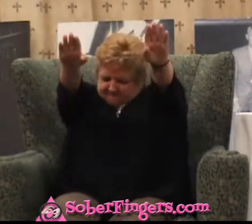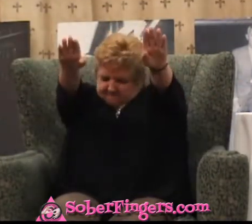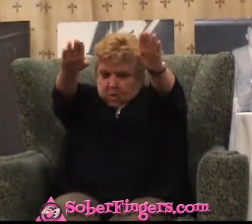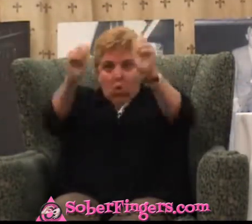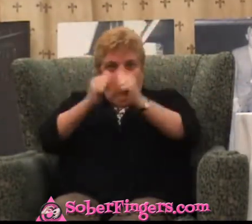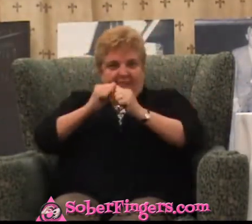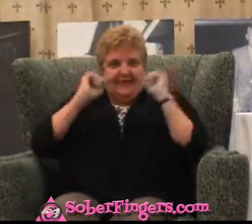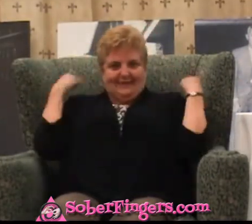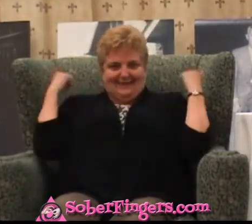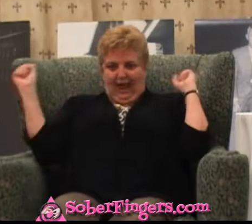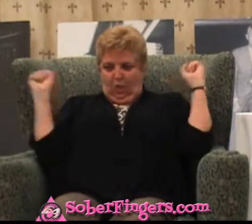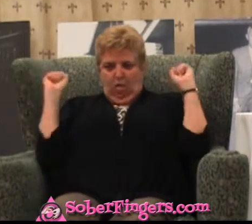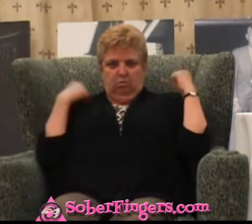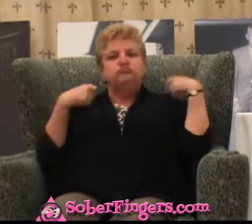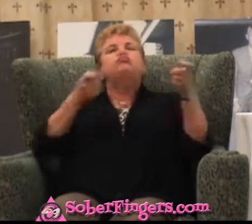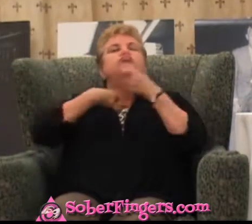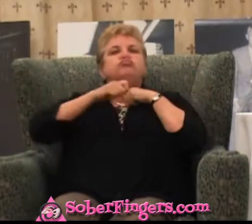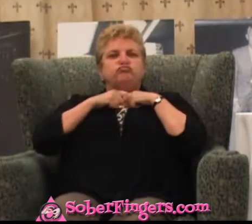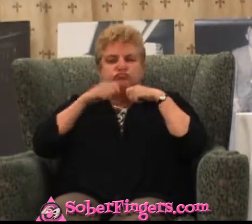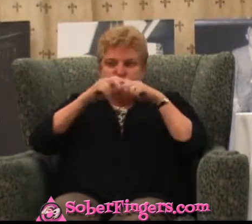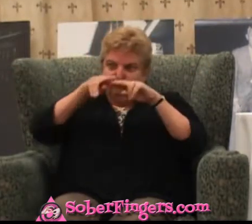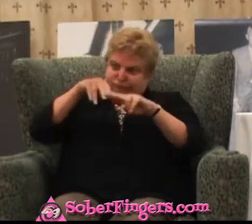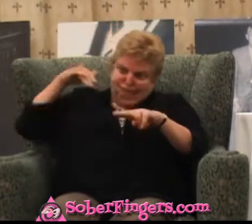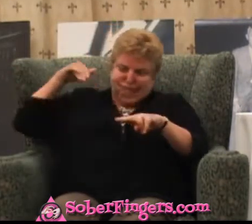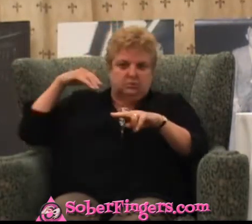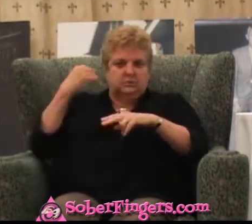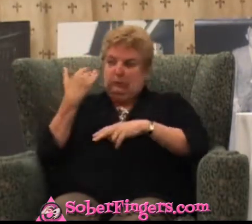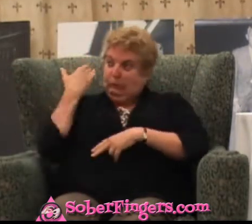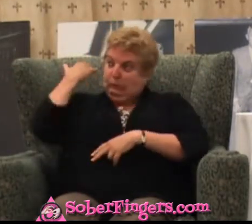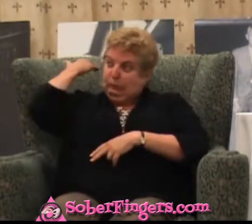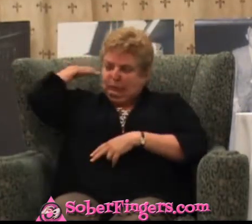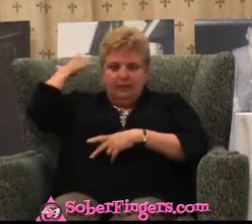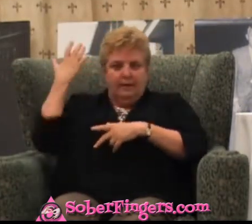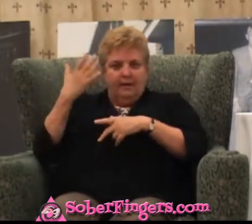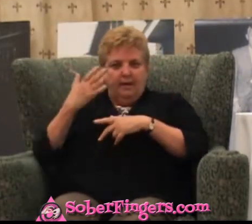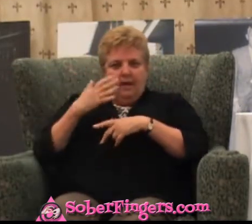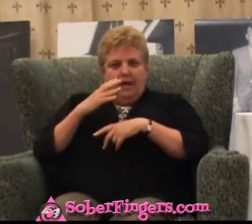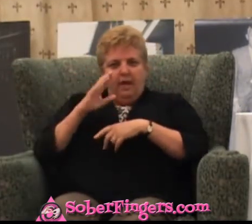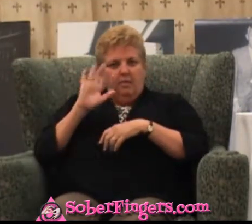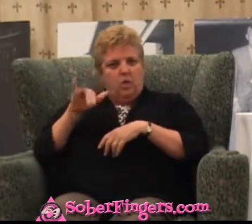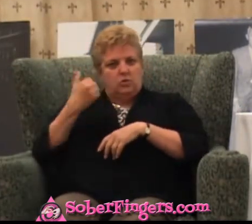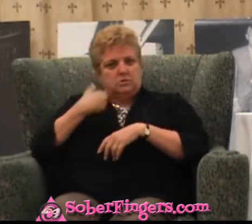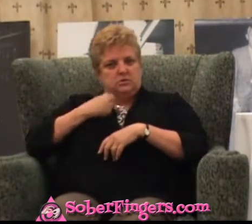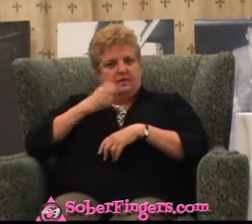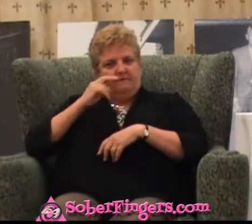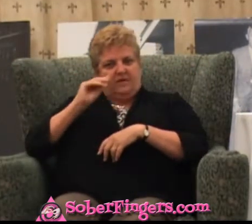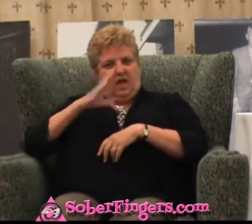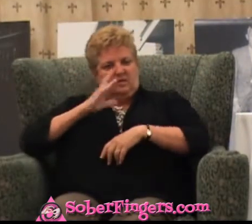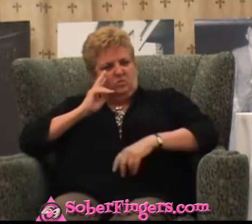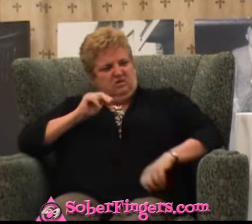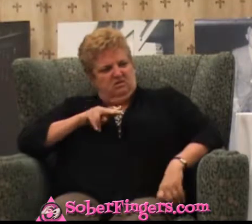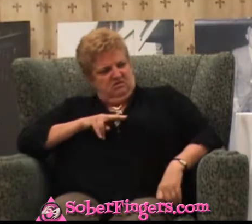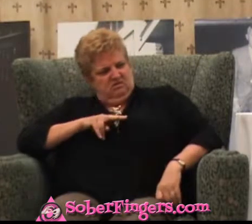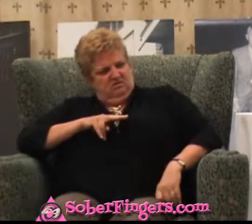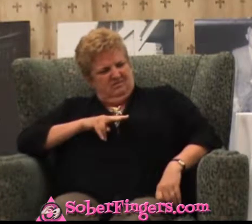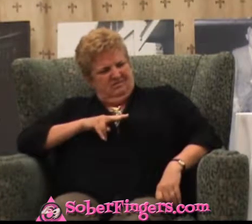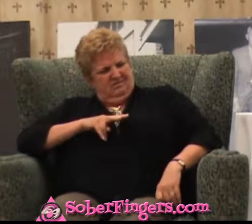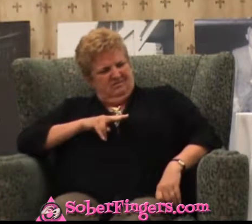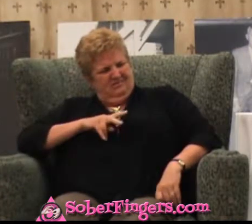around me. And these little tough guys were just looking at me like, look at this fool.